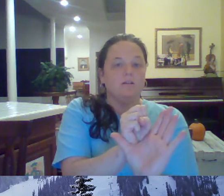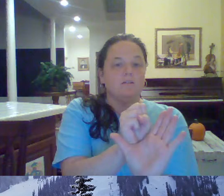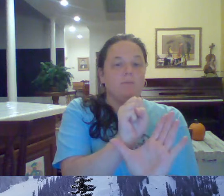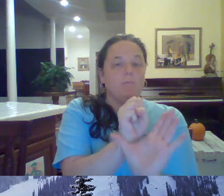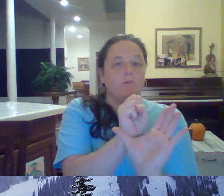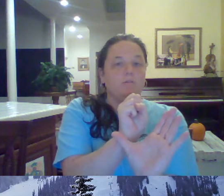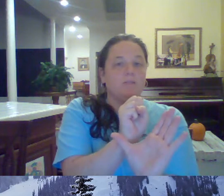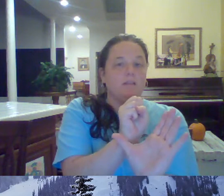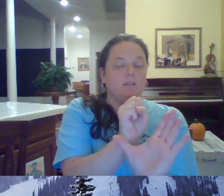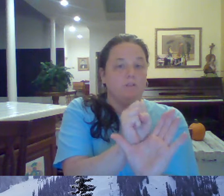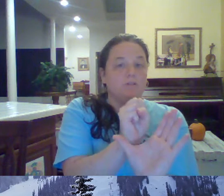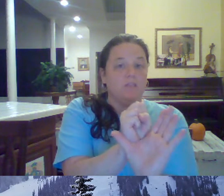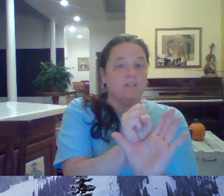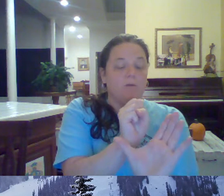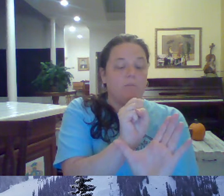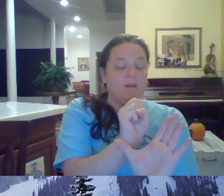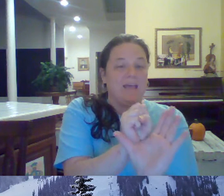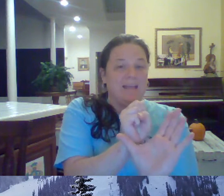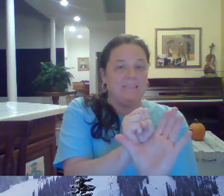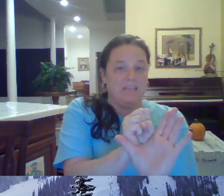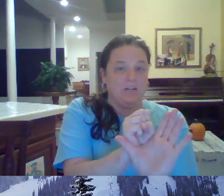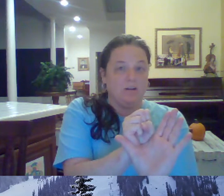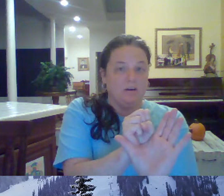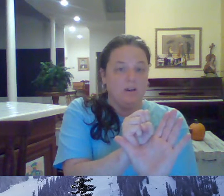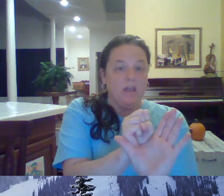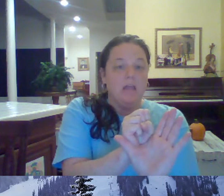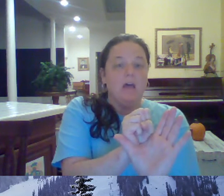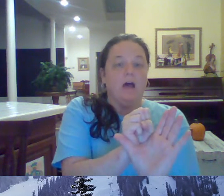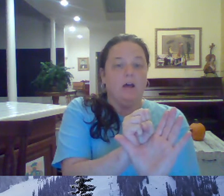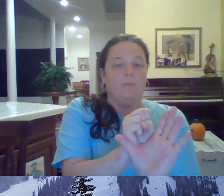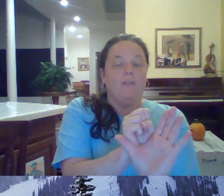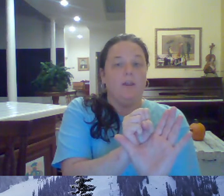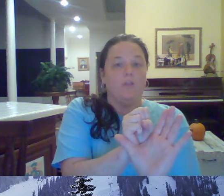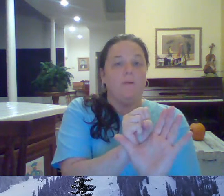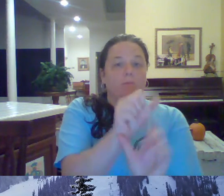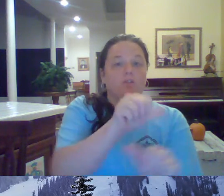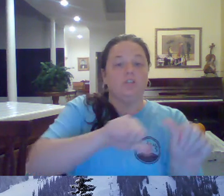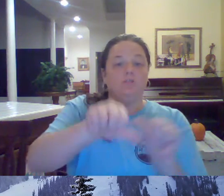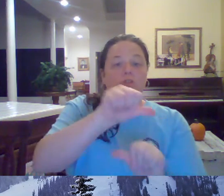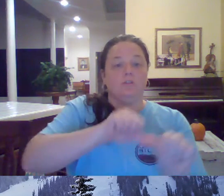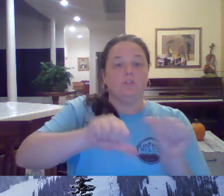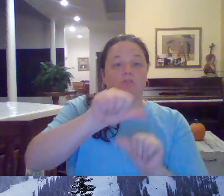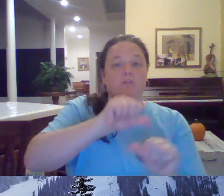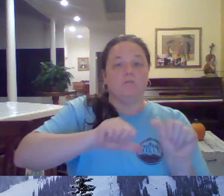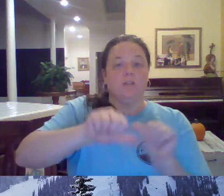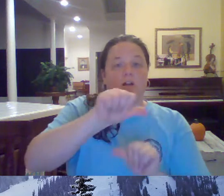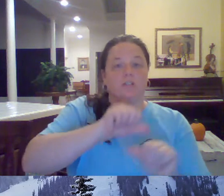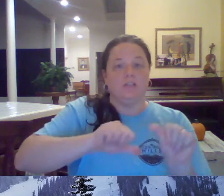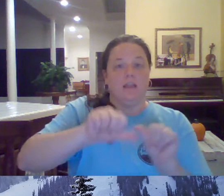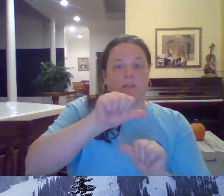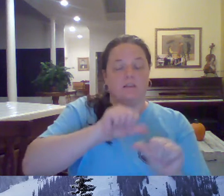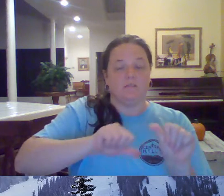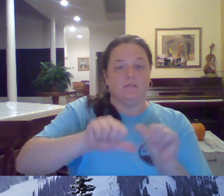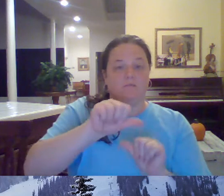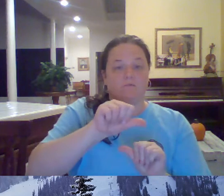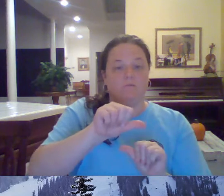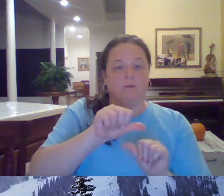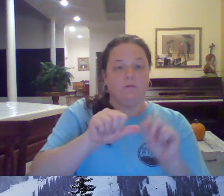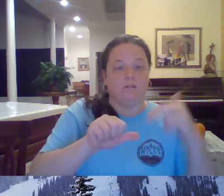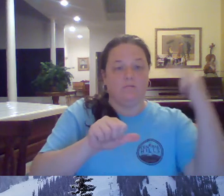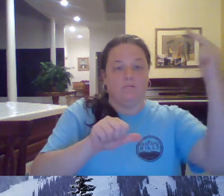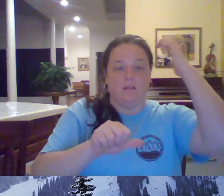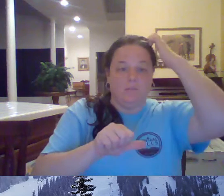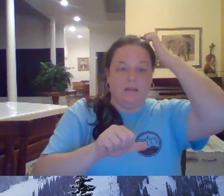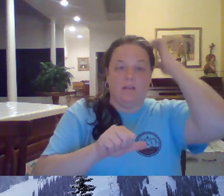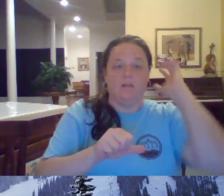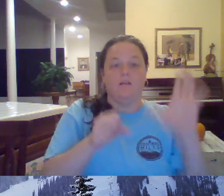sociology. Some people use it this way, put an S here, and then other people just do sociology like this, like